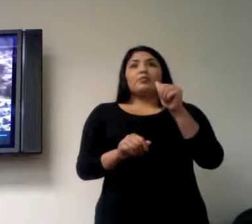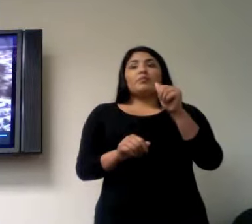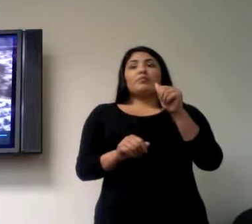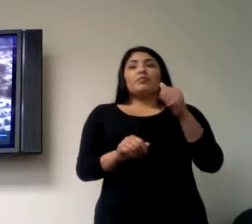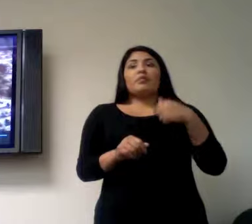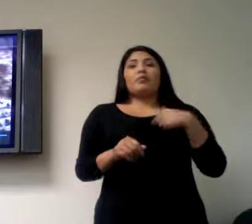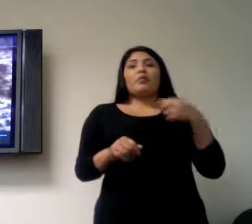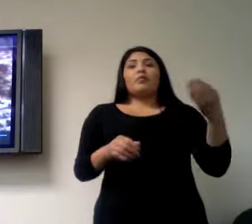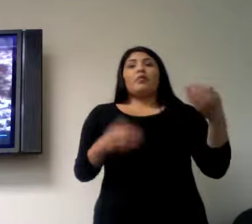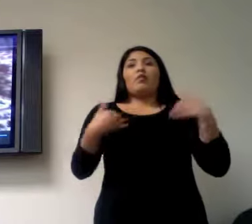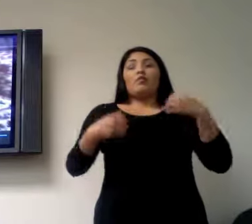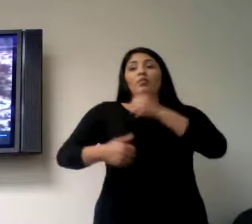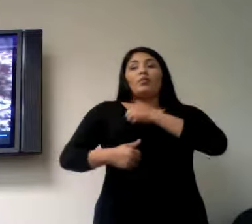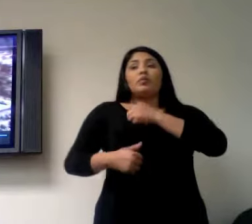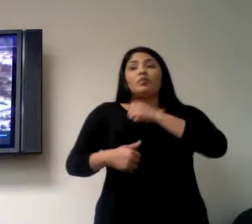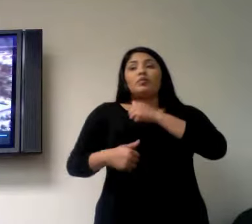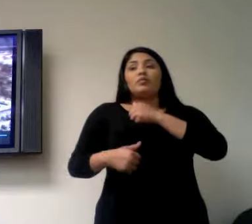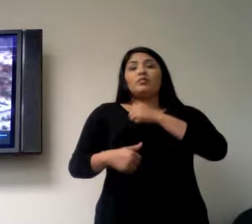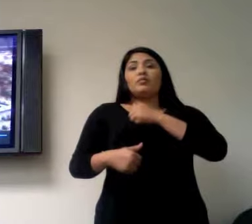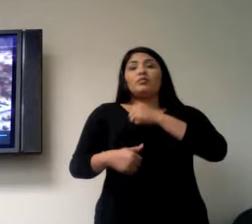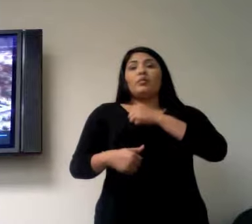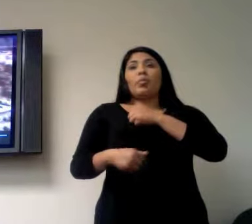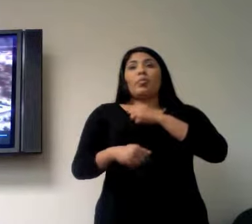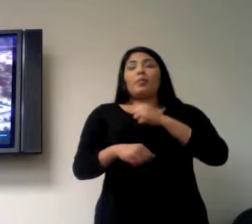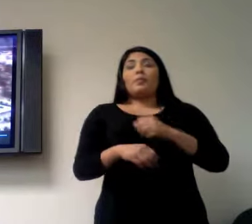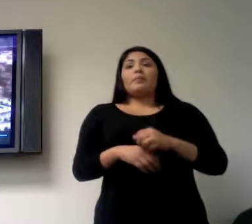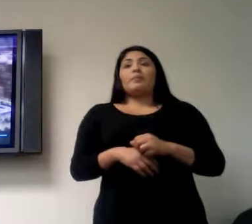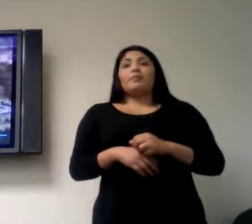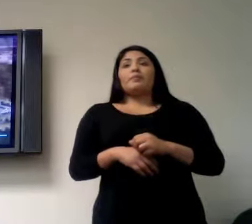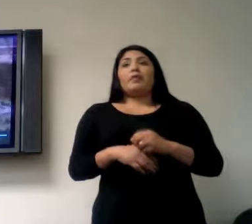capture large numbers of Confederate soldiers.